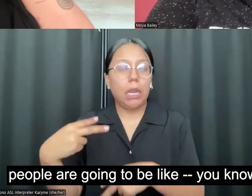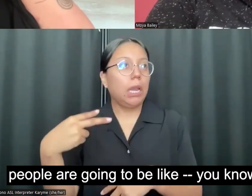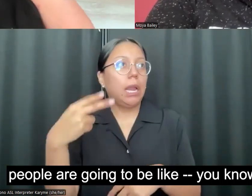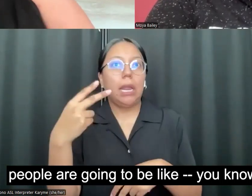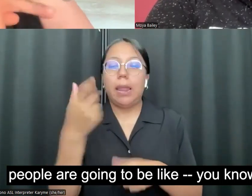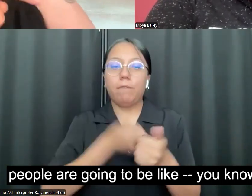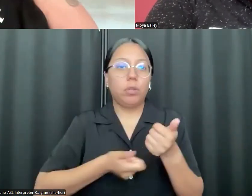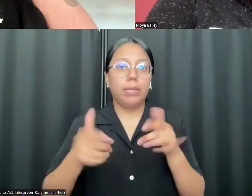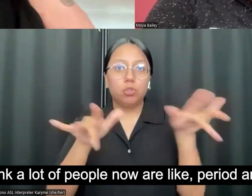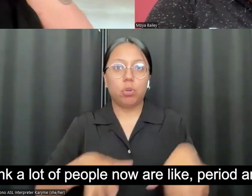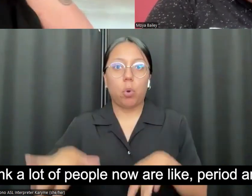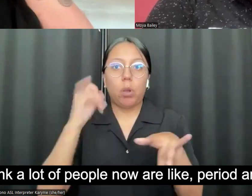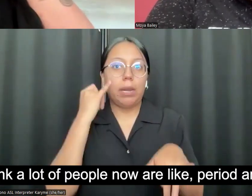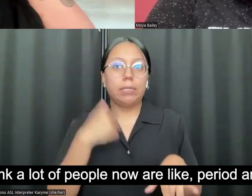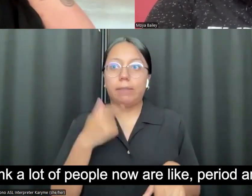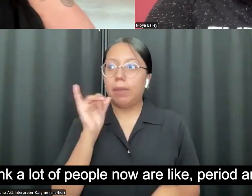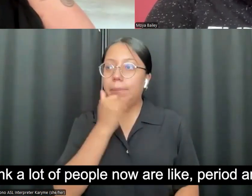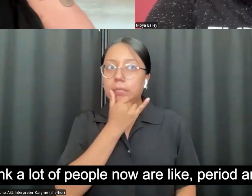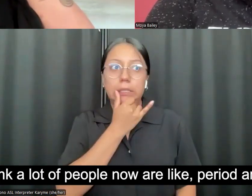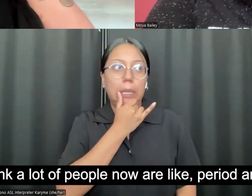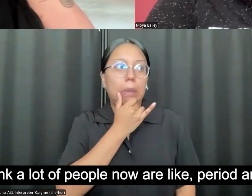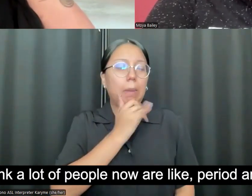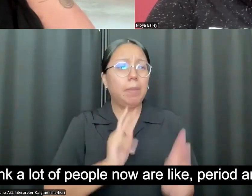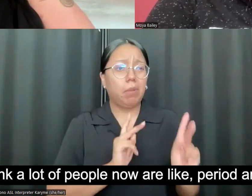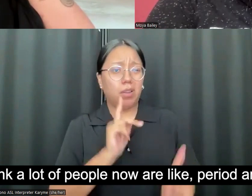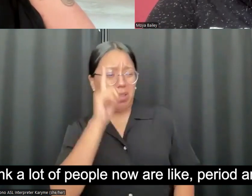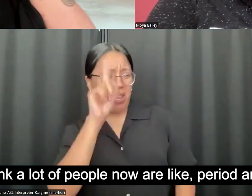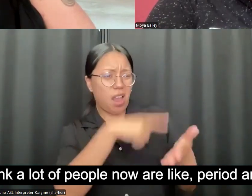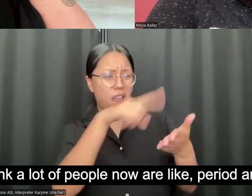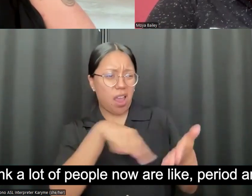off, people are going to be like, And I think a lot of people now are like,